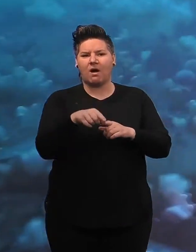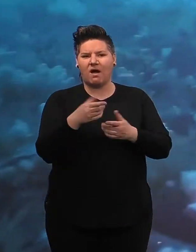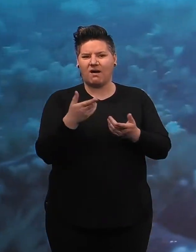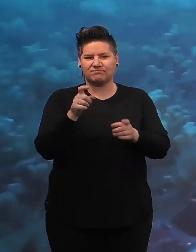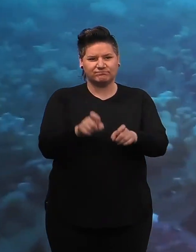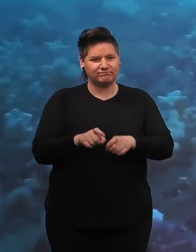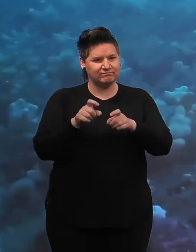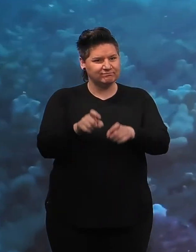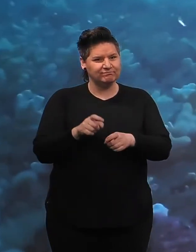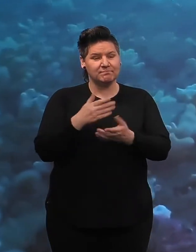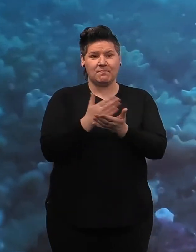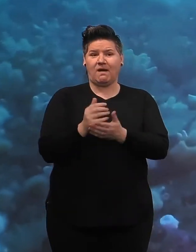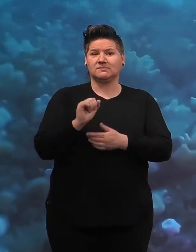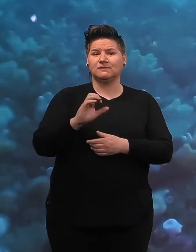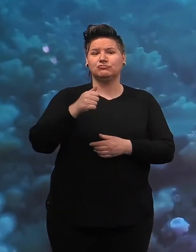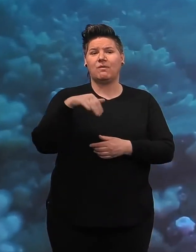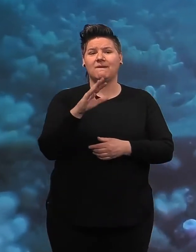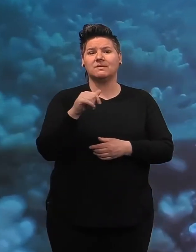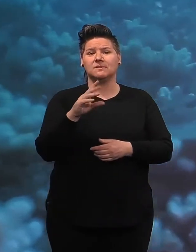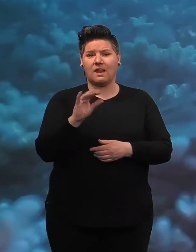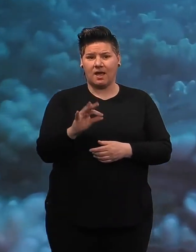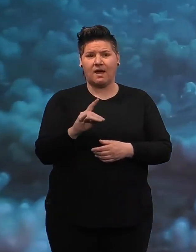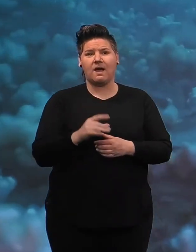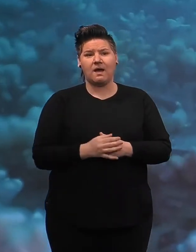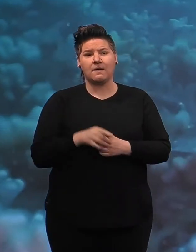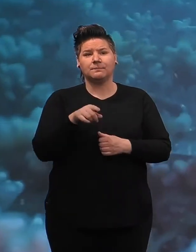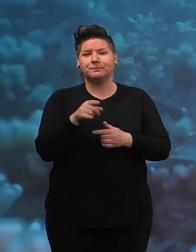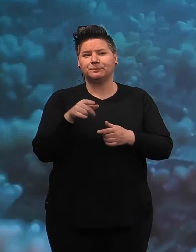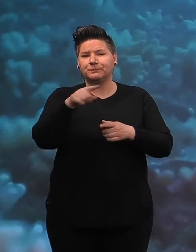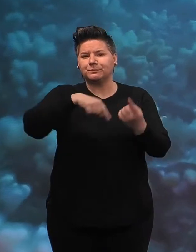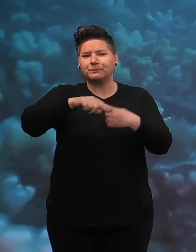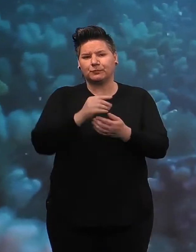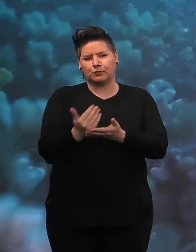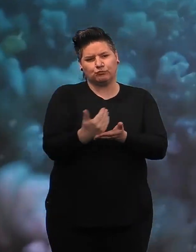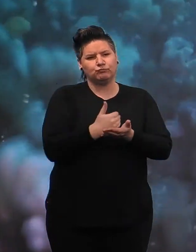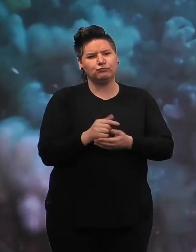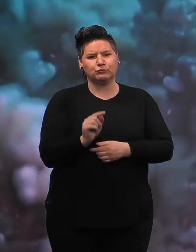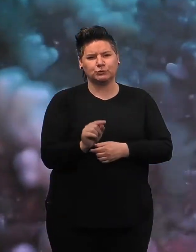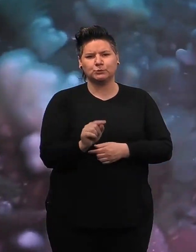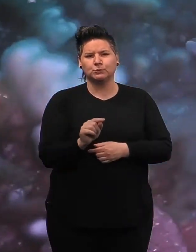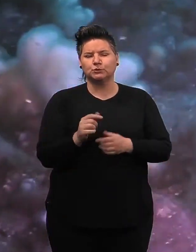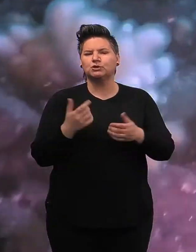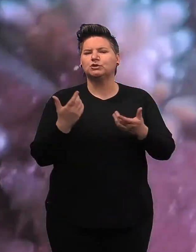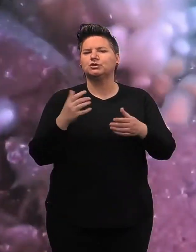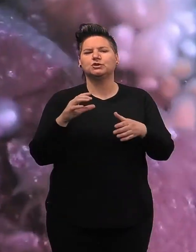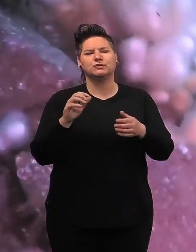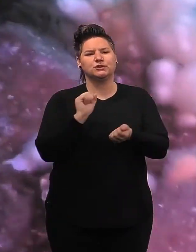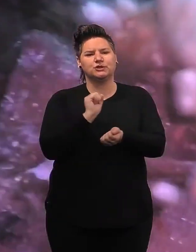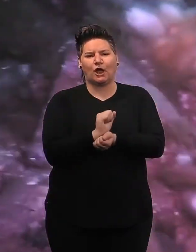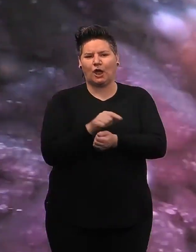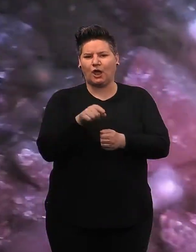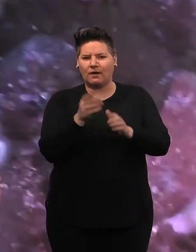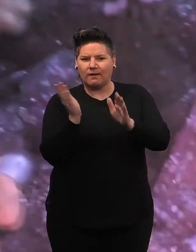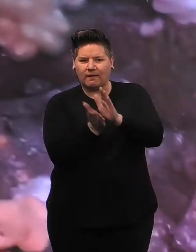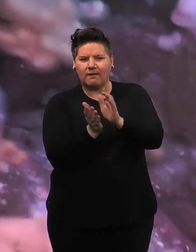part of Strangford Lough, and as they were trying to get it in towards the shore to salvage it, it got stuck on this rock, and then it broke in